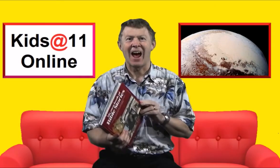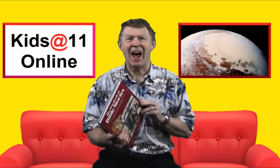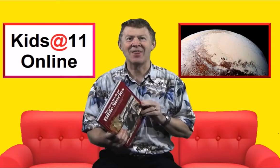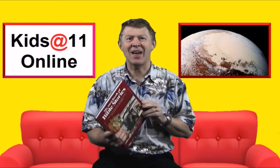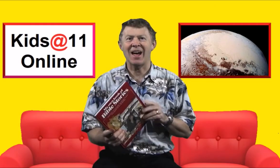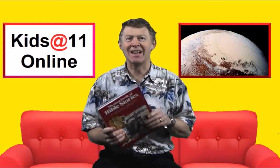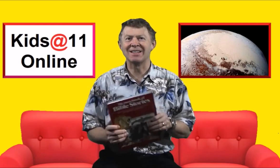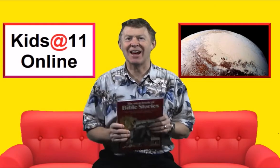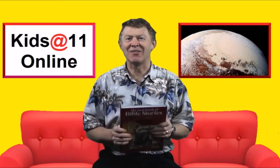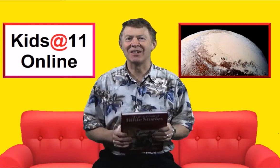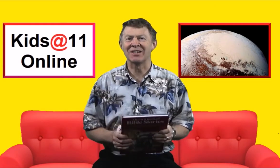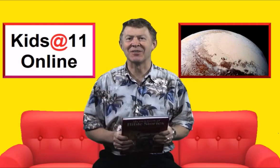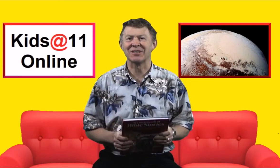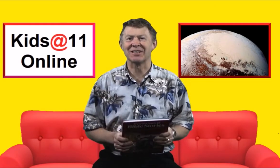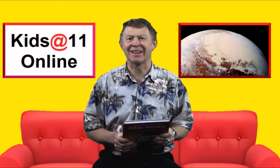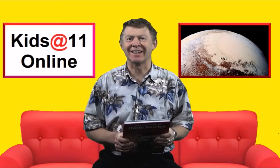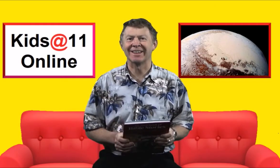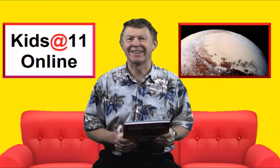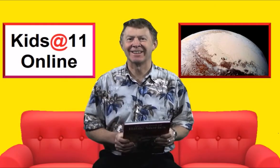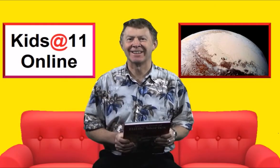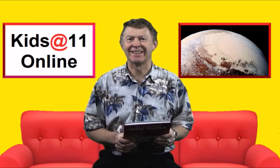And that ends our reading for today.